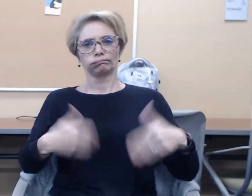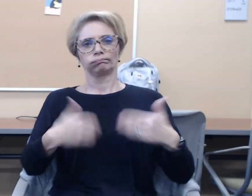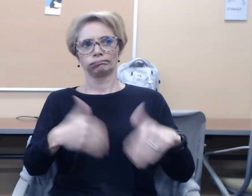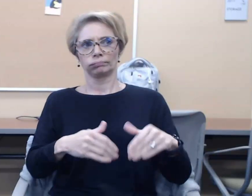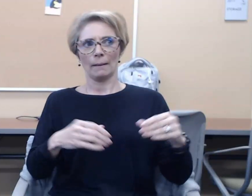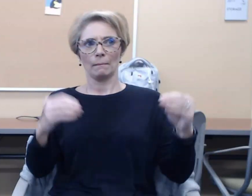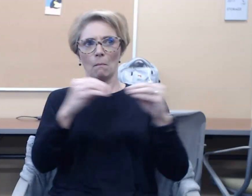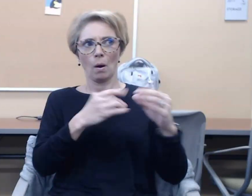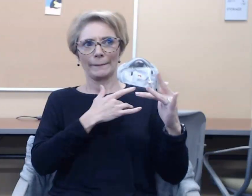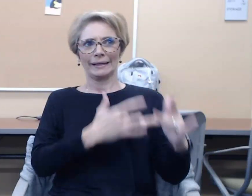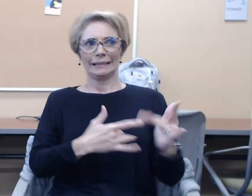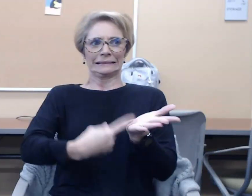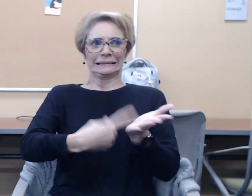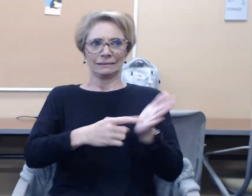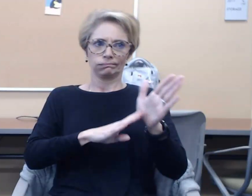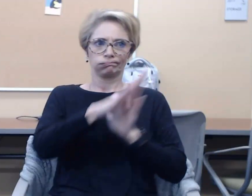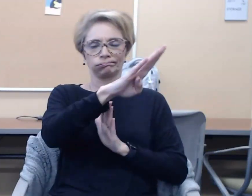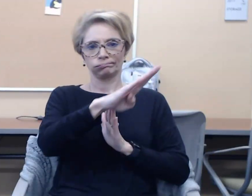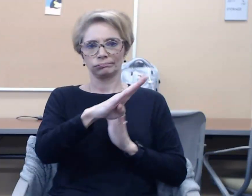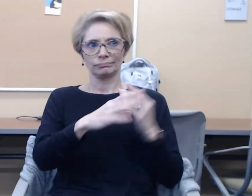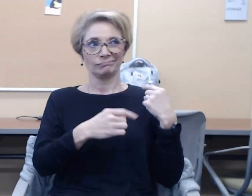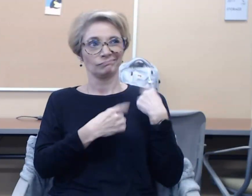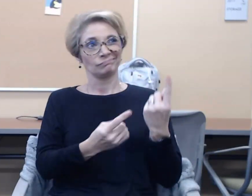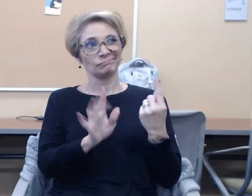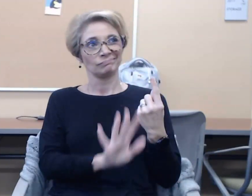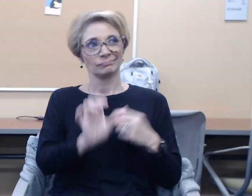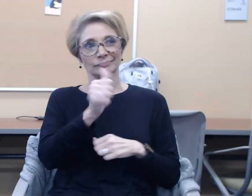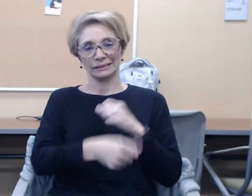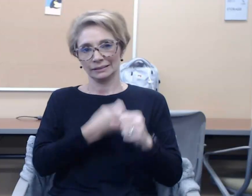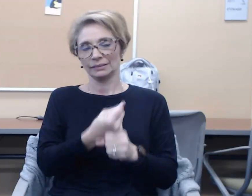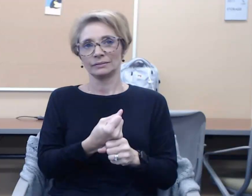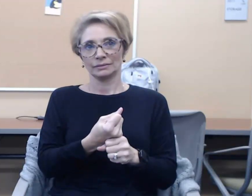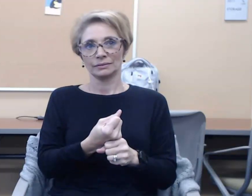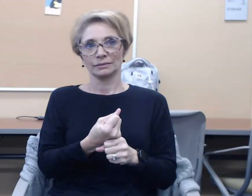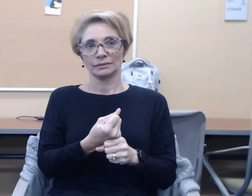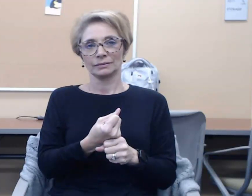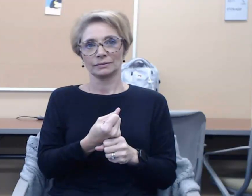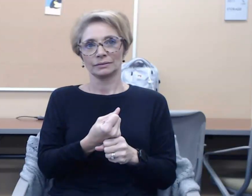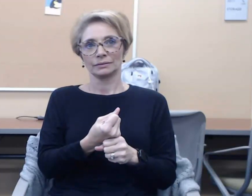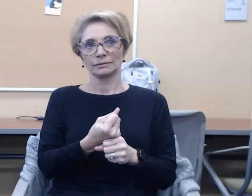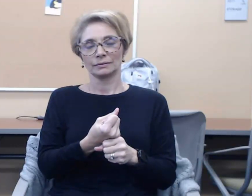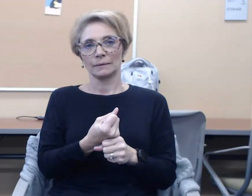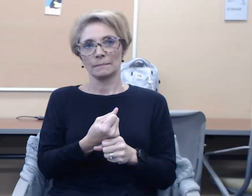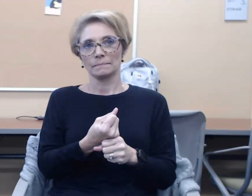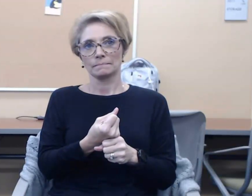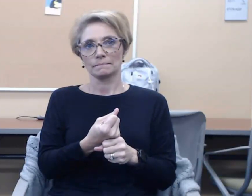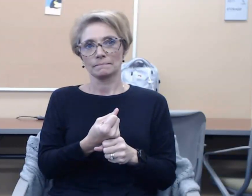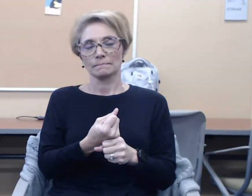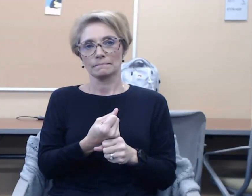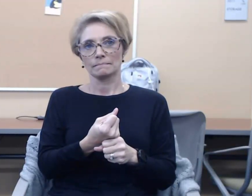in the last decade, I would say, which I'll continue to talk about in the presentation. But it really made me realize some things that were